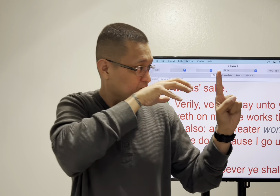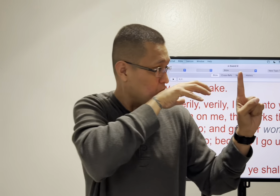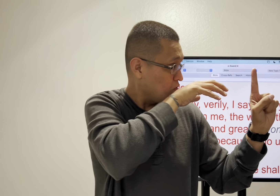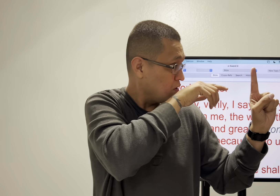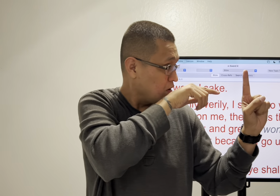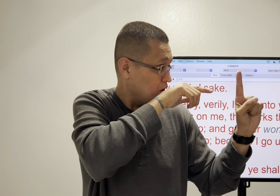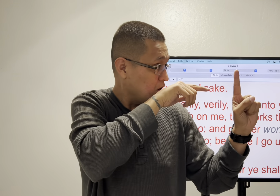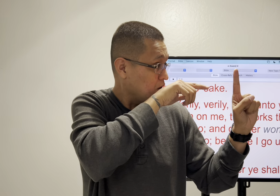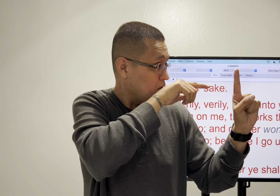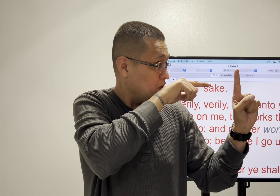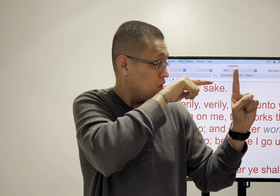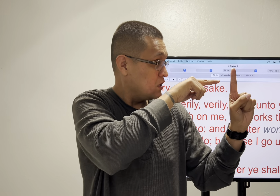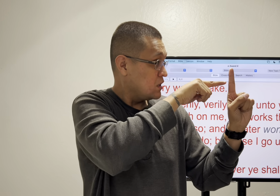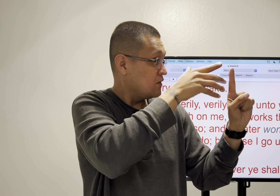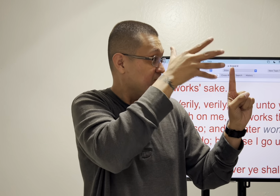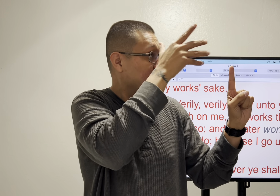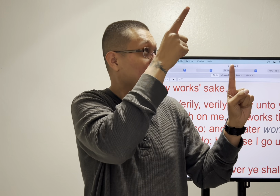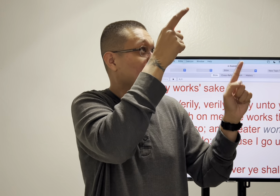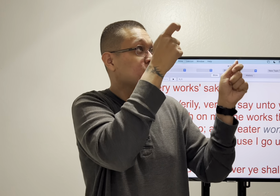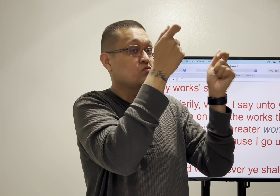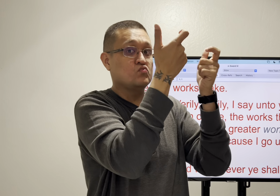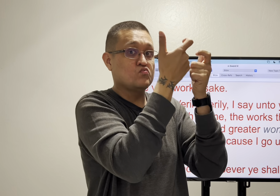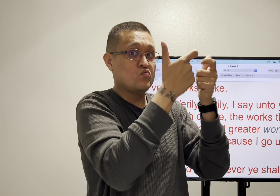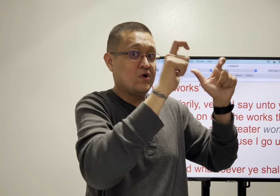to follow and learn from.